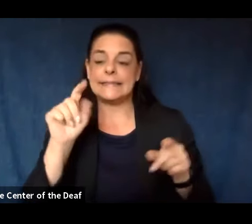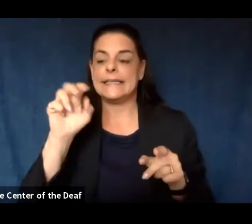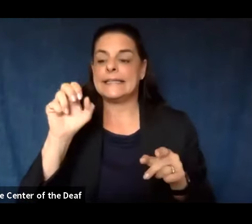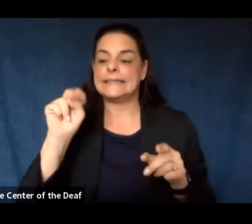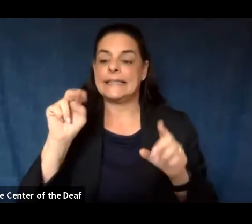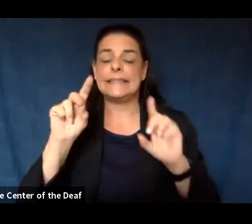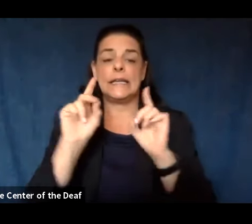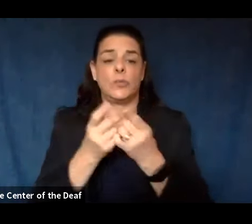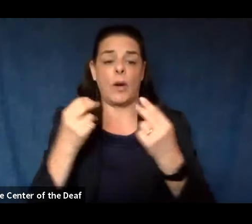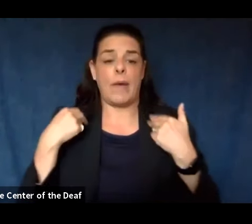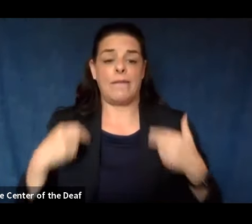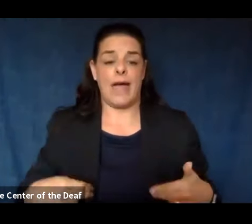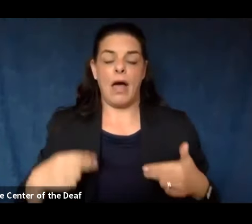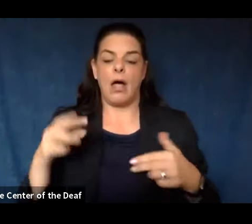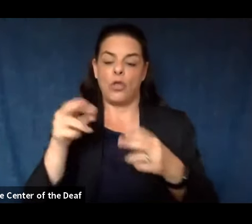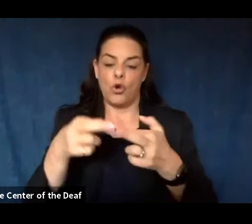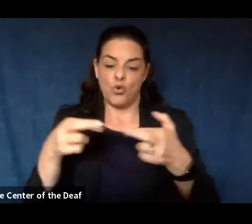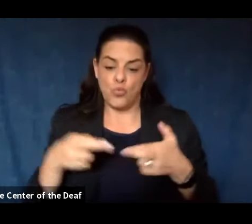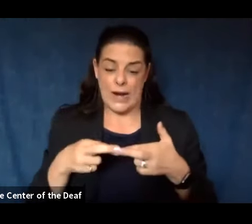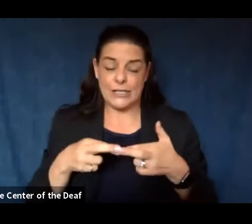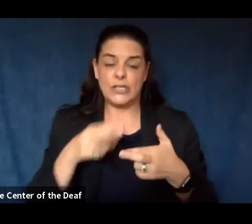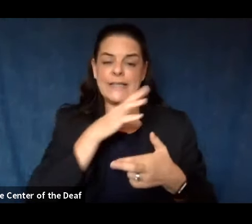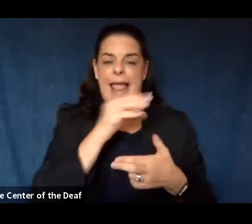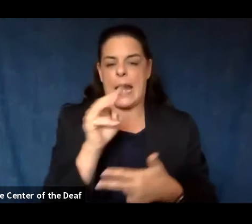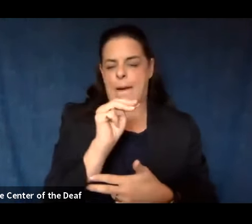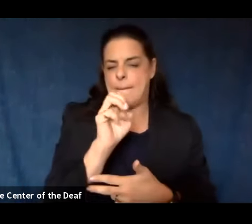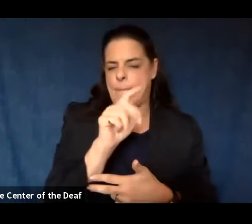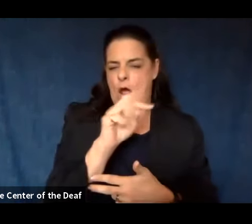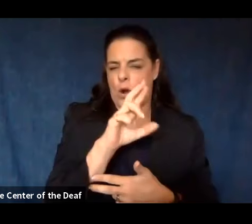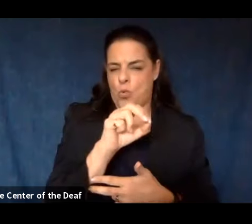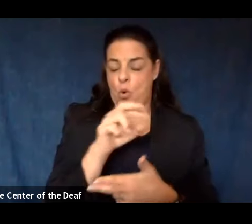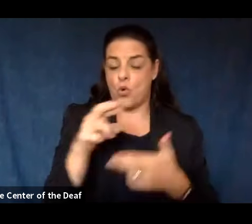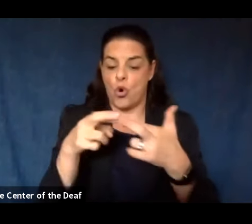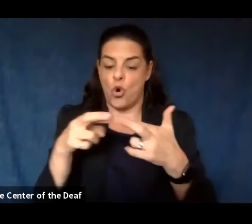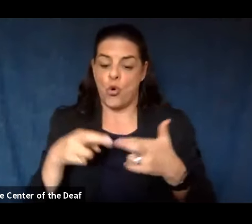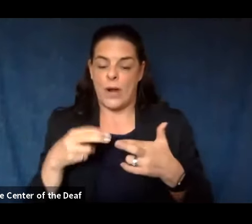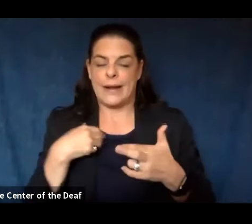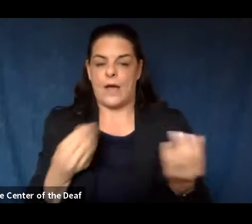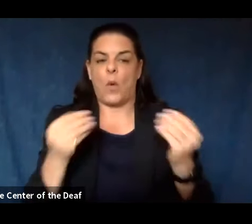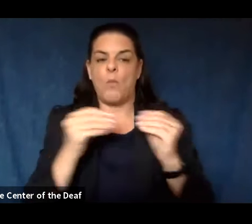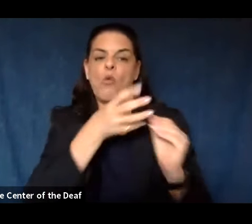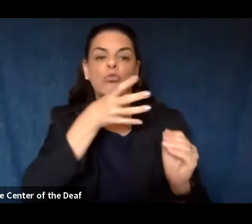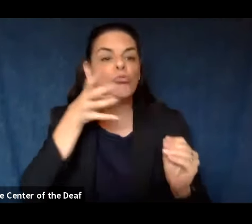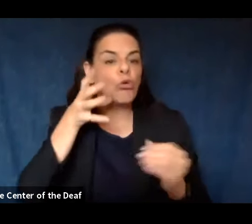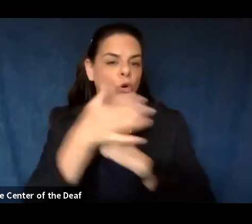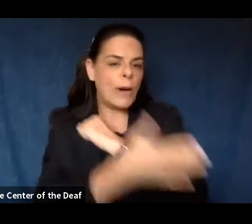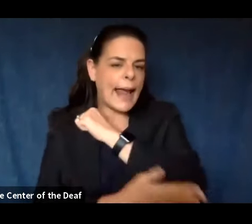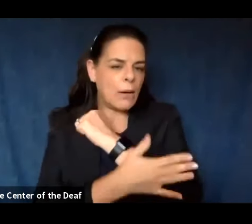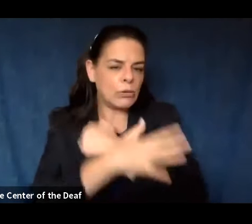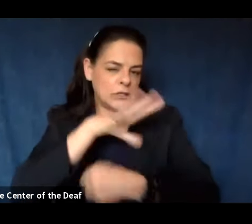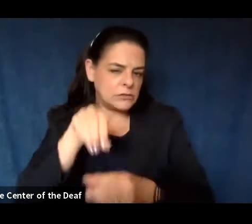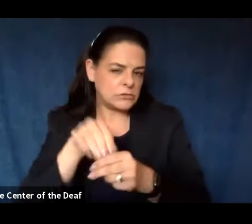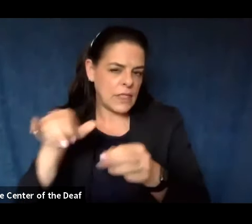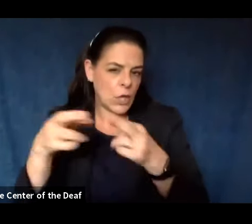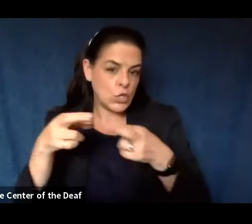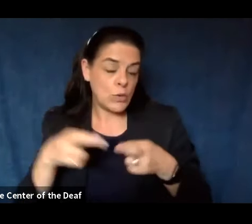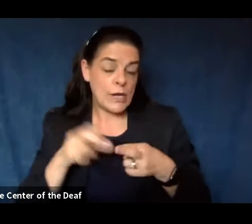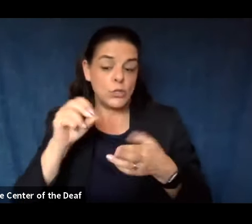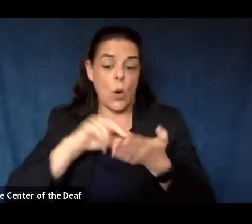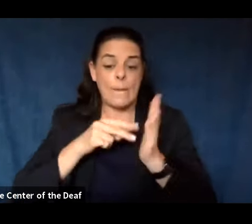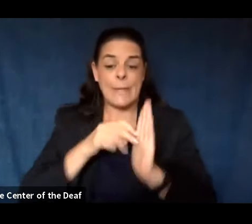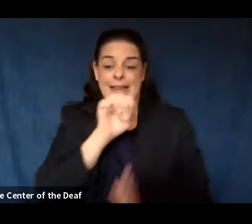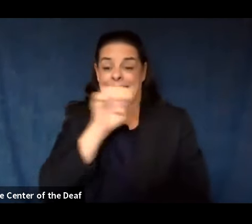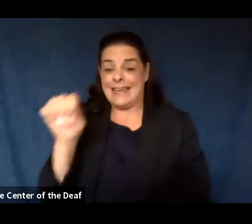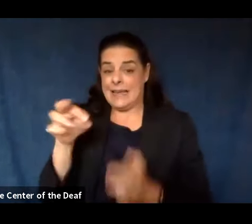regions have metros and then regions that have multiple rural counties typically in them. So the East region are